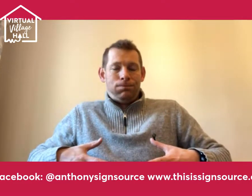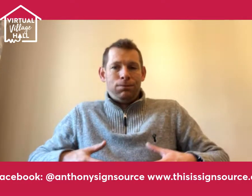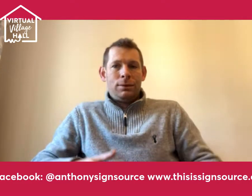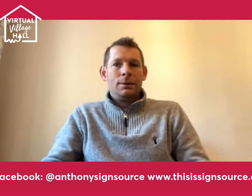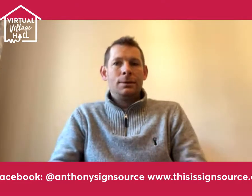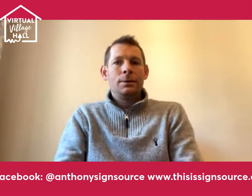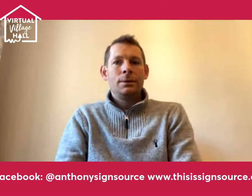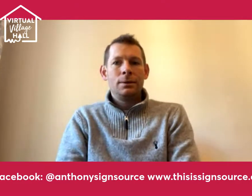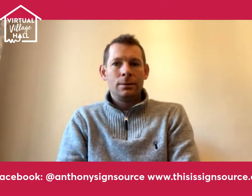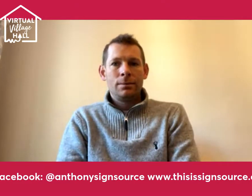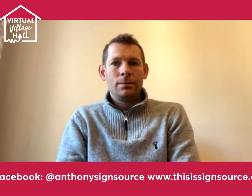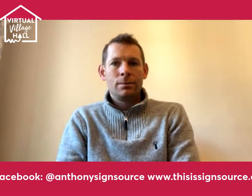fat,